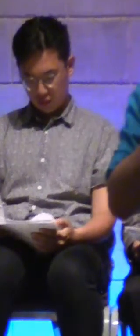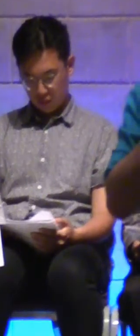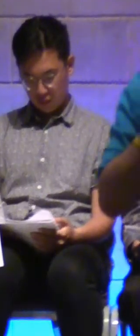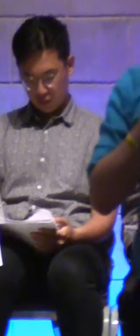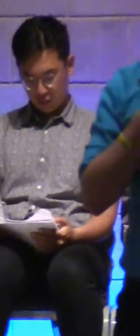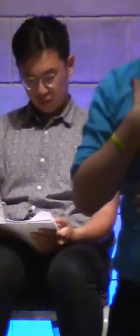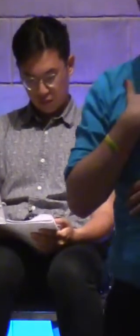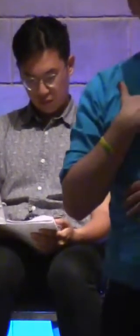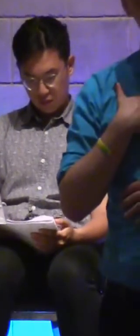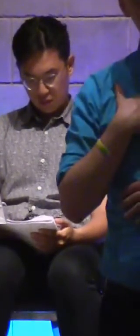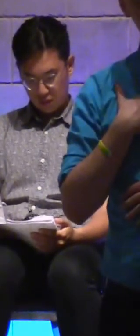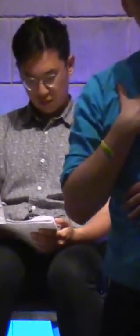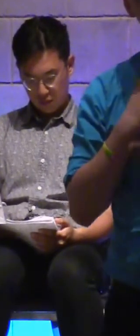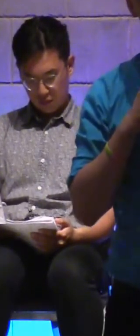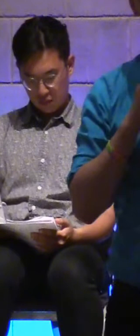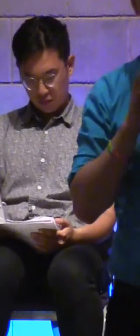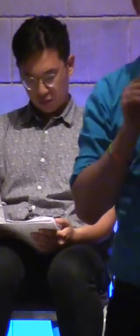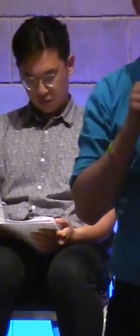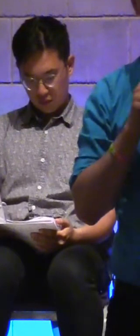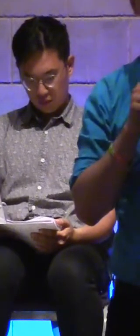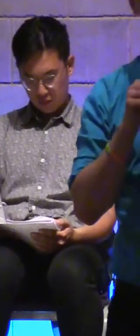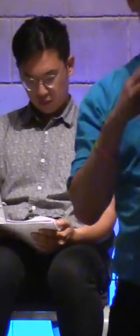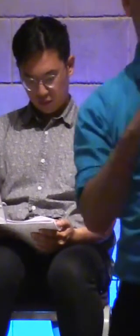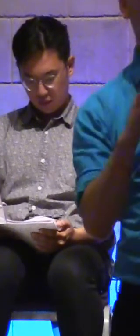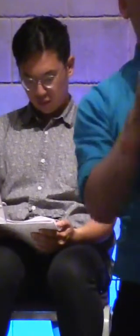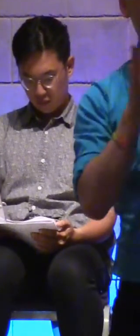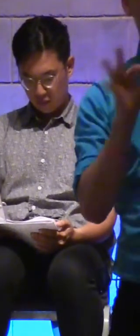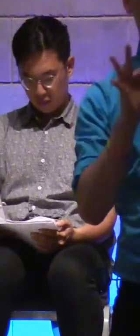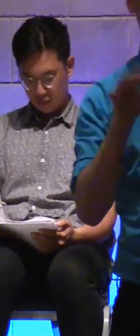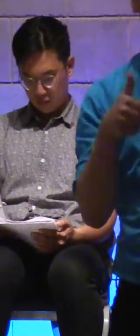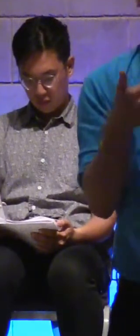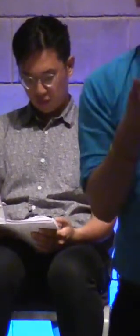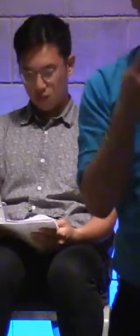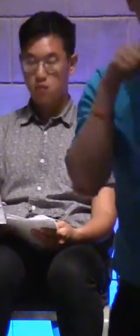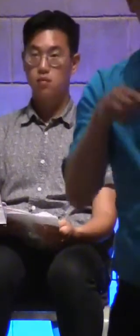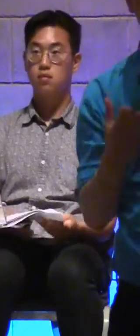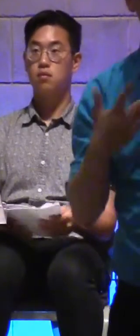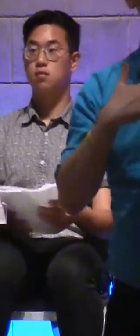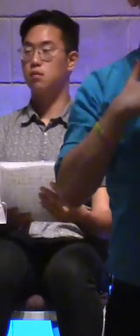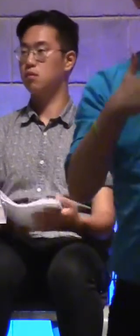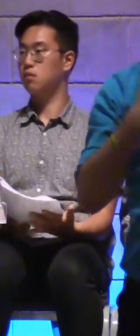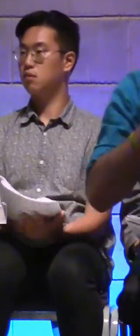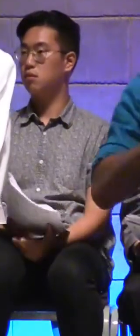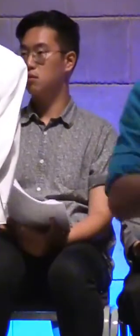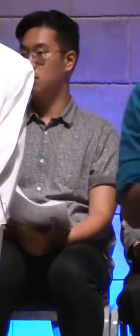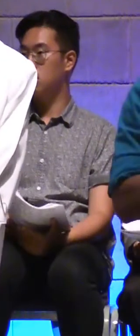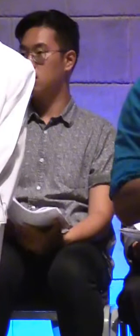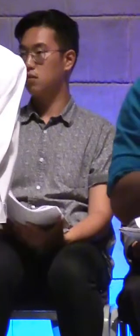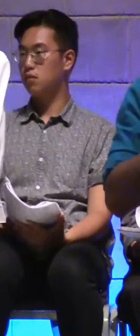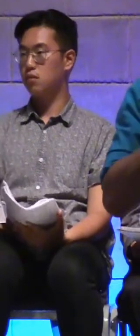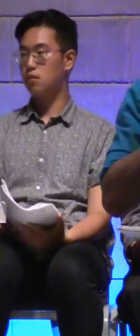for me, one of the big challenges at this service. Normally I'm singing. Normally I am not